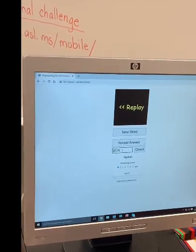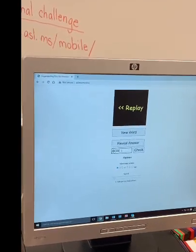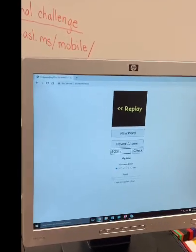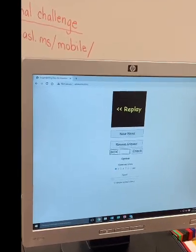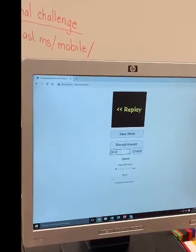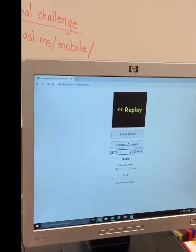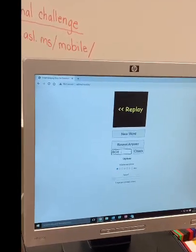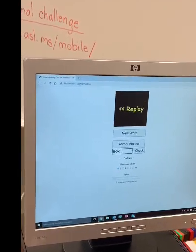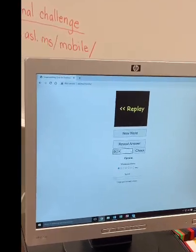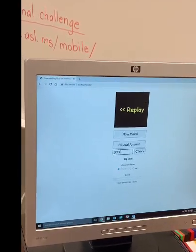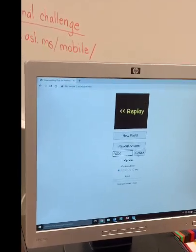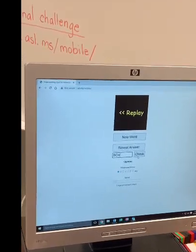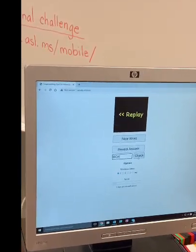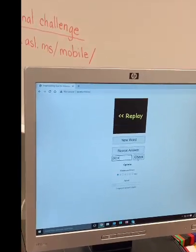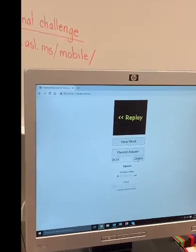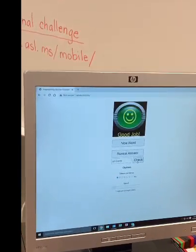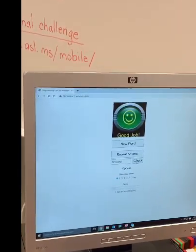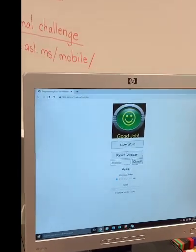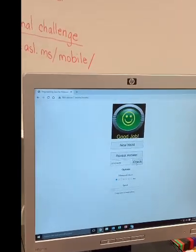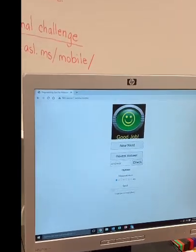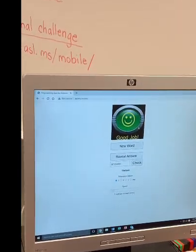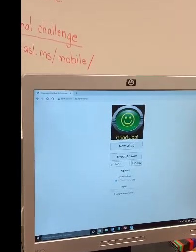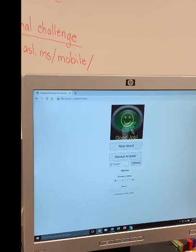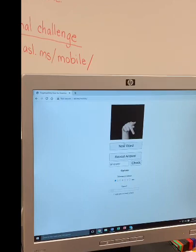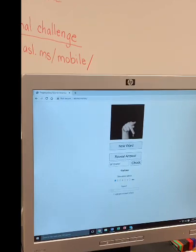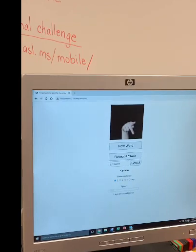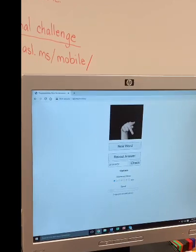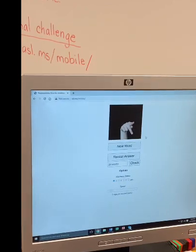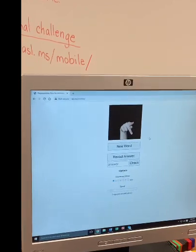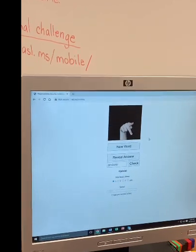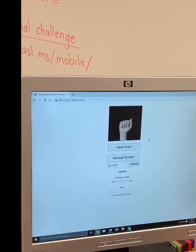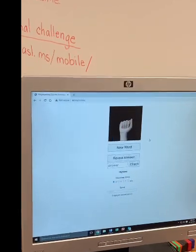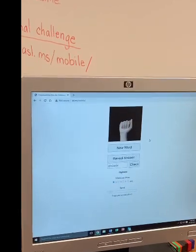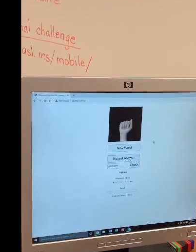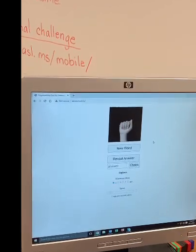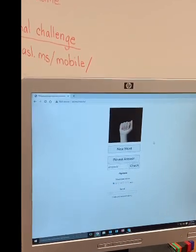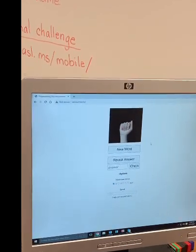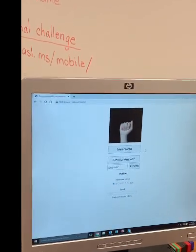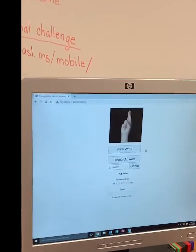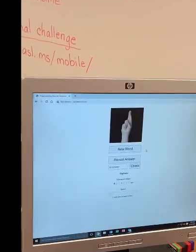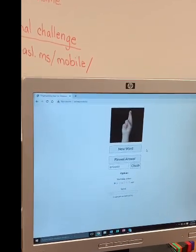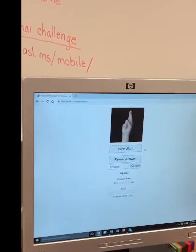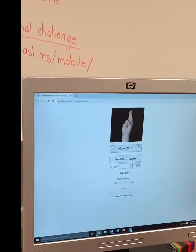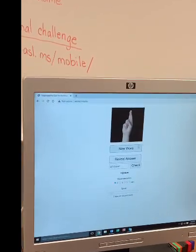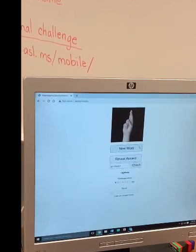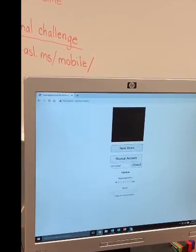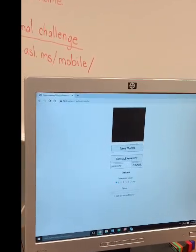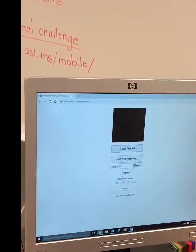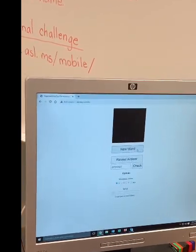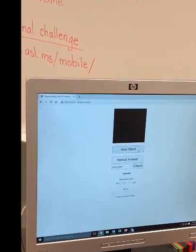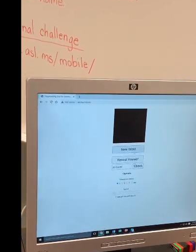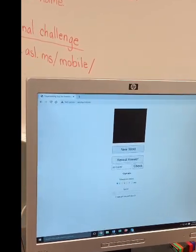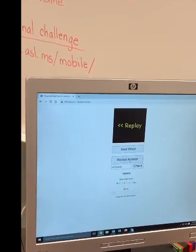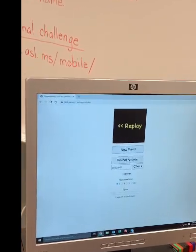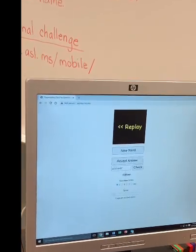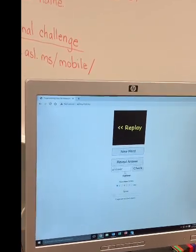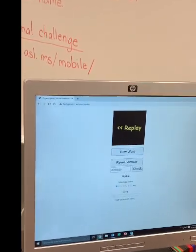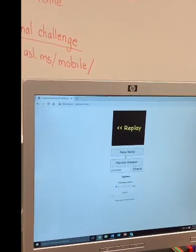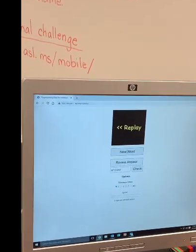B-O-X. And then I can check to see if I got it correct, and they said, good job. Okay, so now I can do